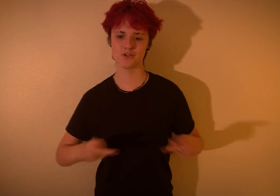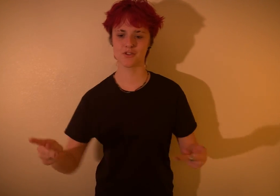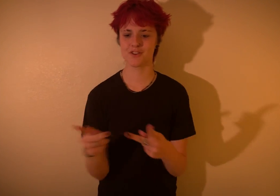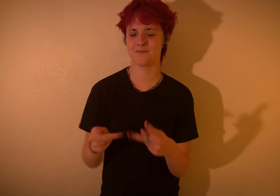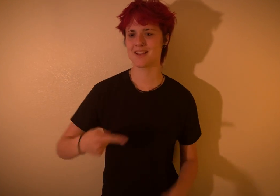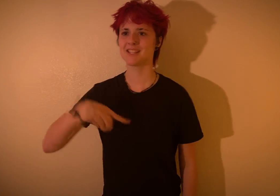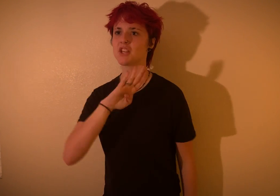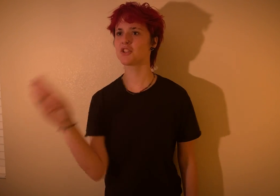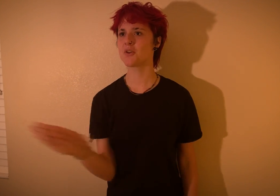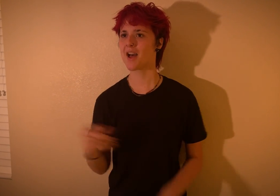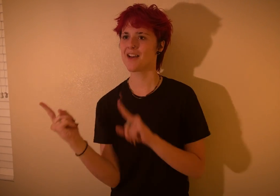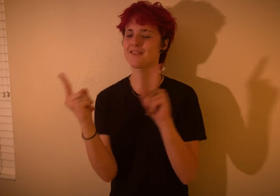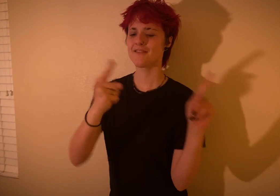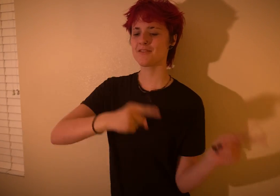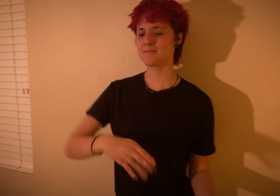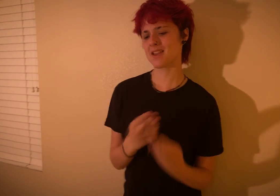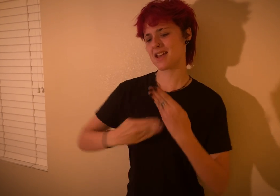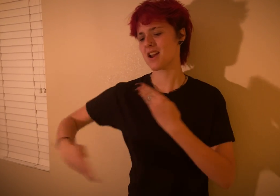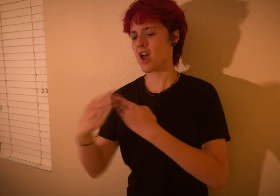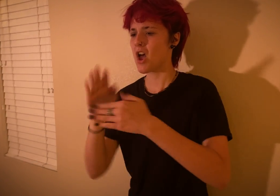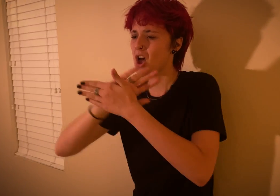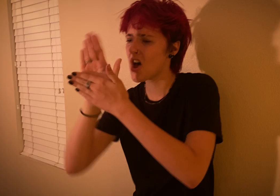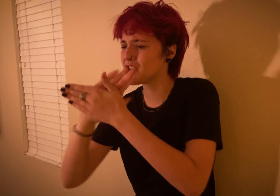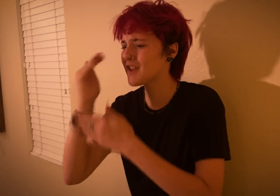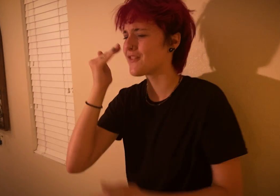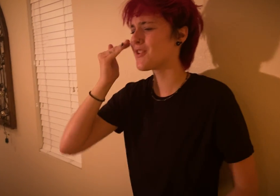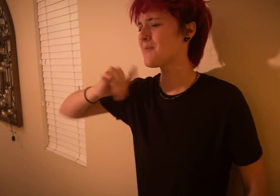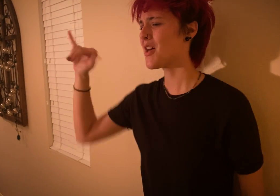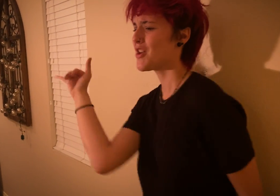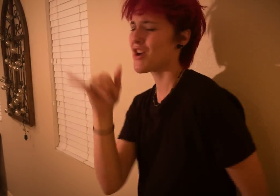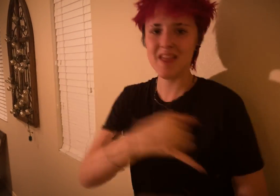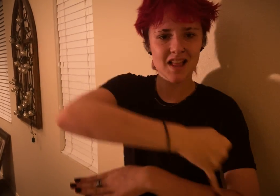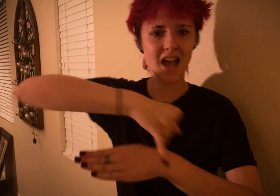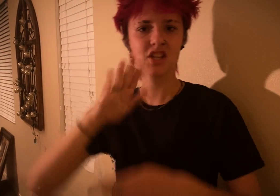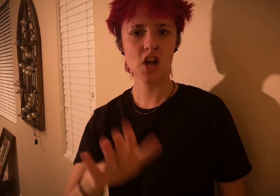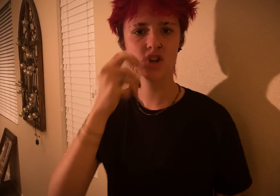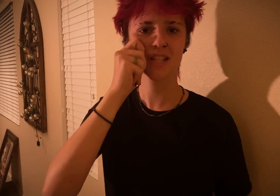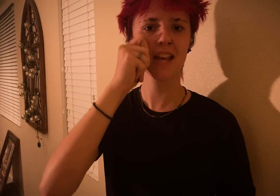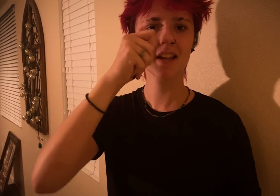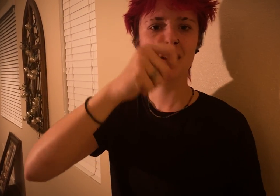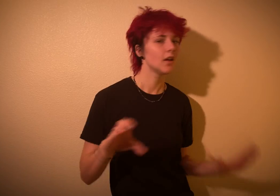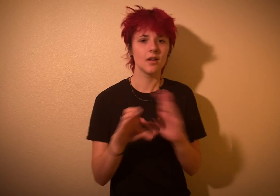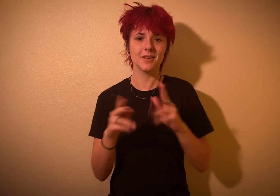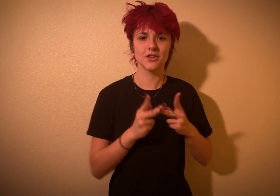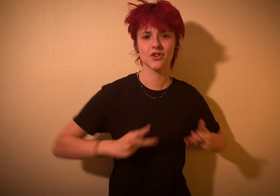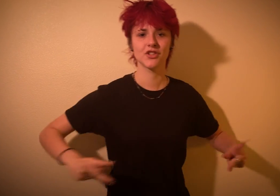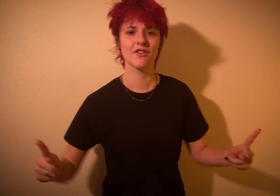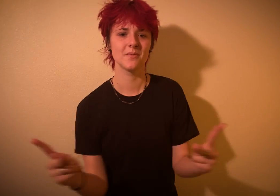Pictures of places, though I've never been. All seem familiar like lines on your skin. Pictures of